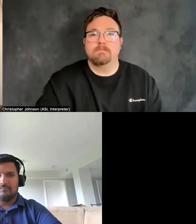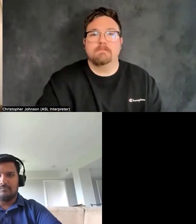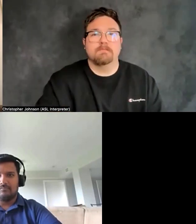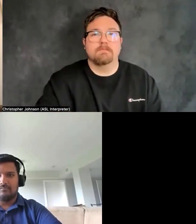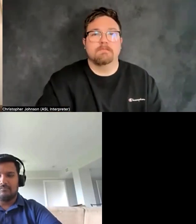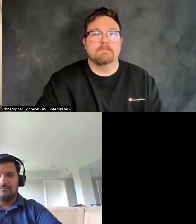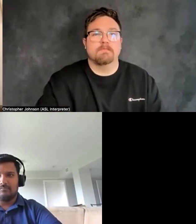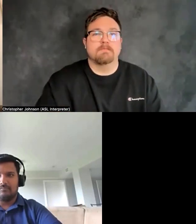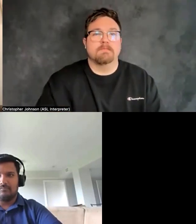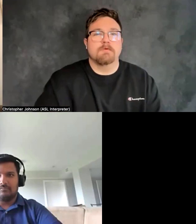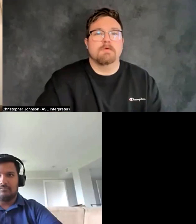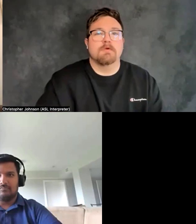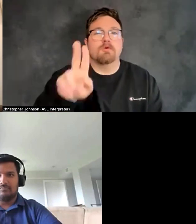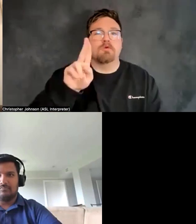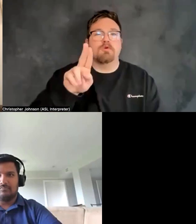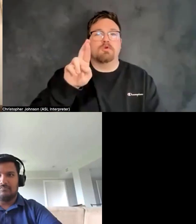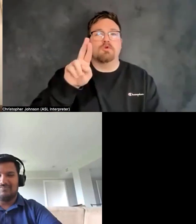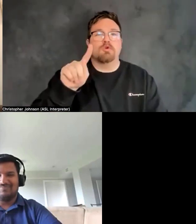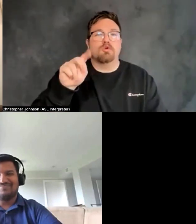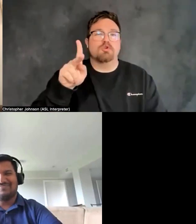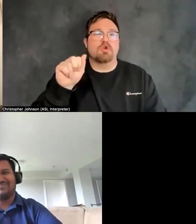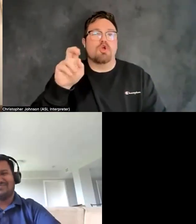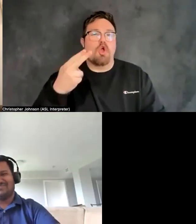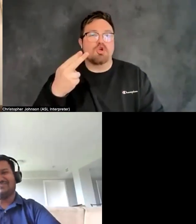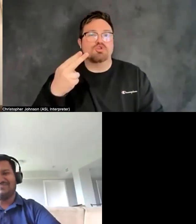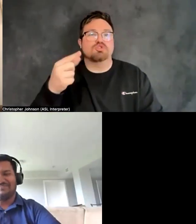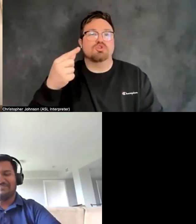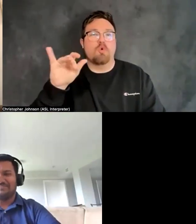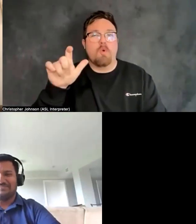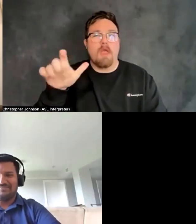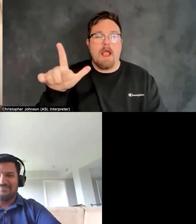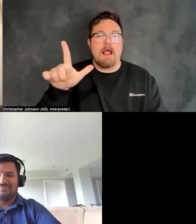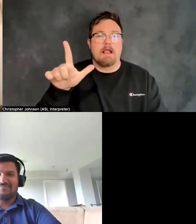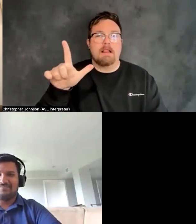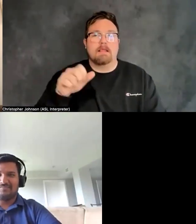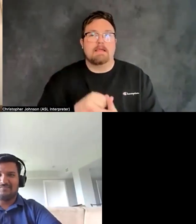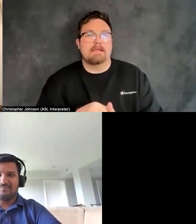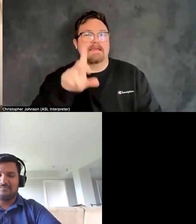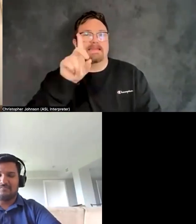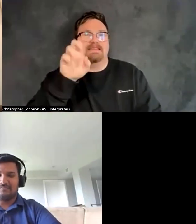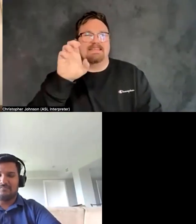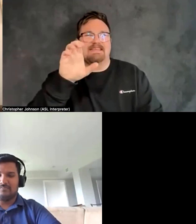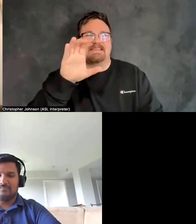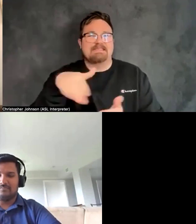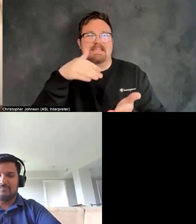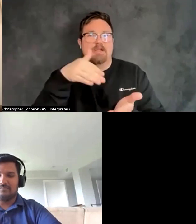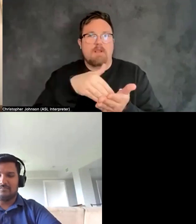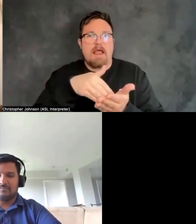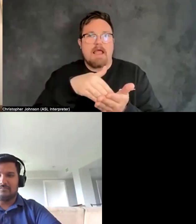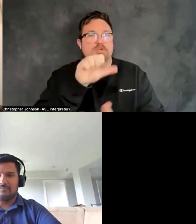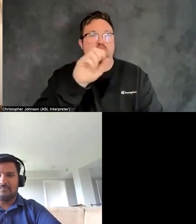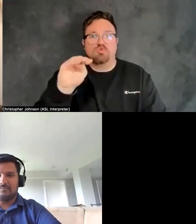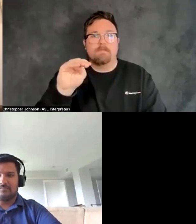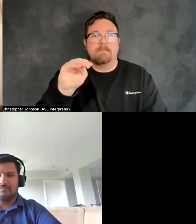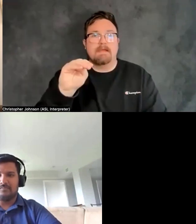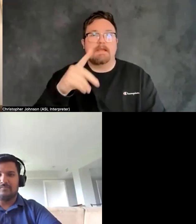co-founding Hot or Not, I love that name, by the way, a cutting-edge decentralized social media platform. Utkarsh has a